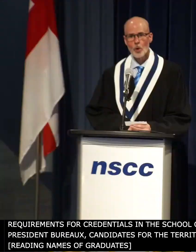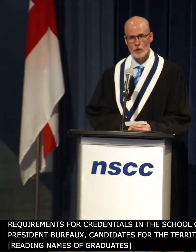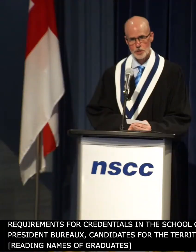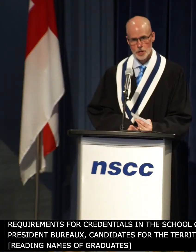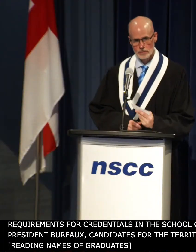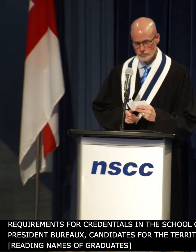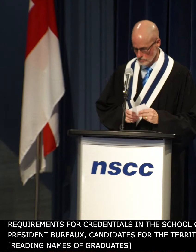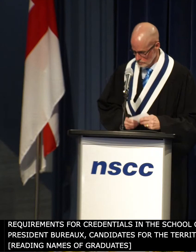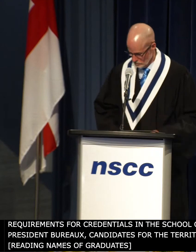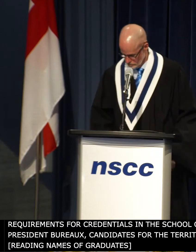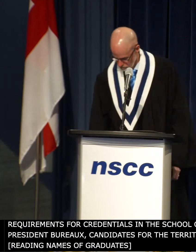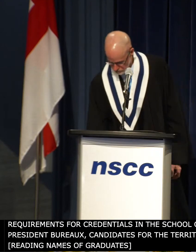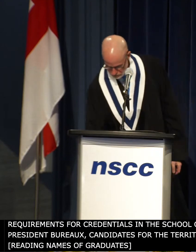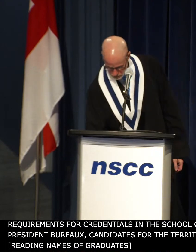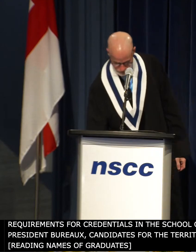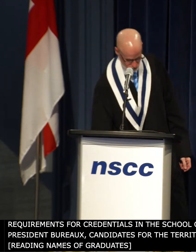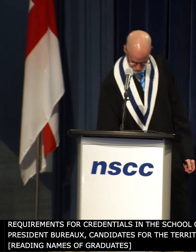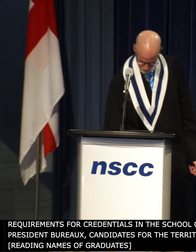Blake Walsh.